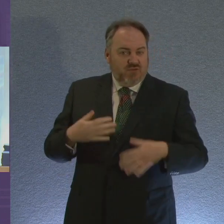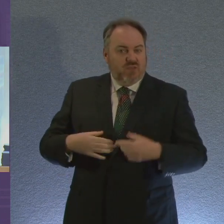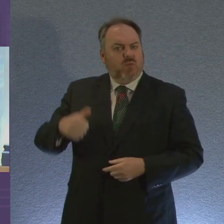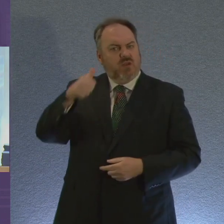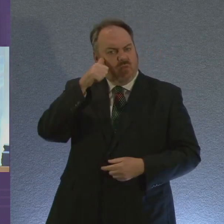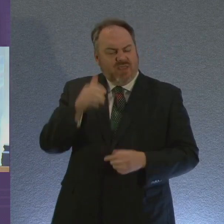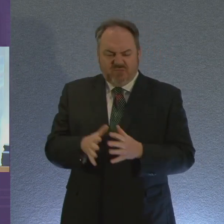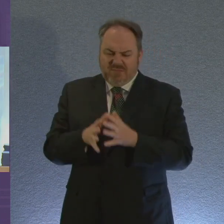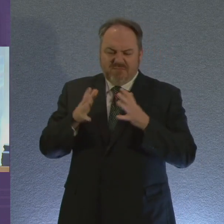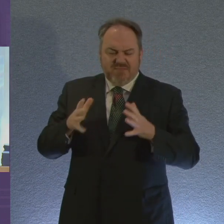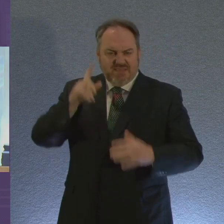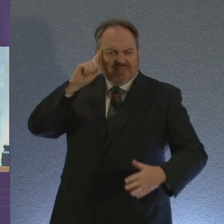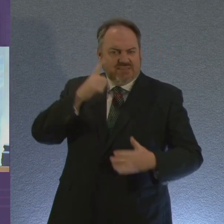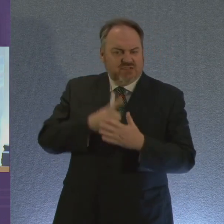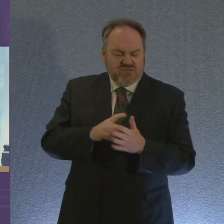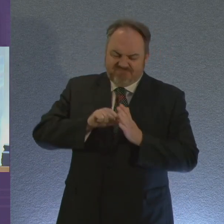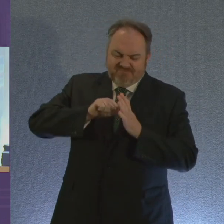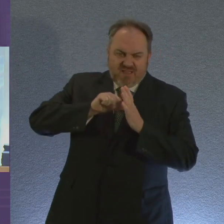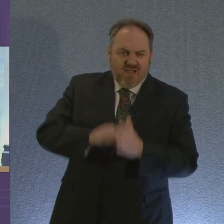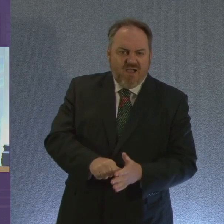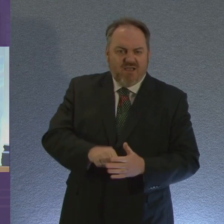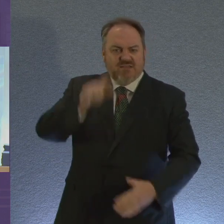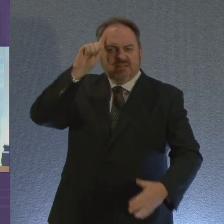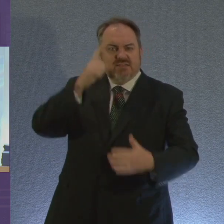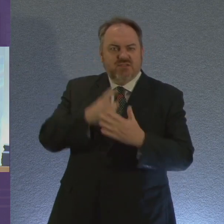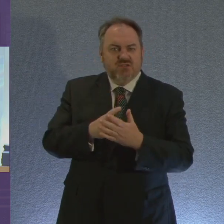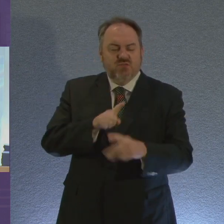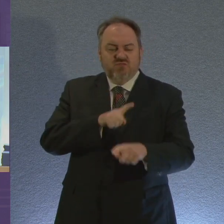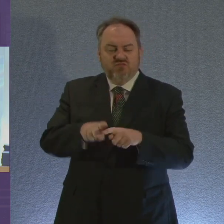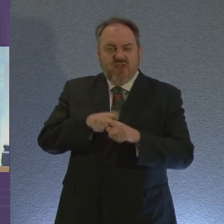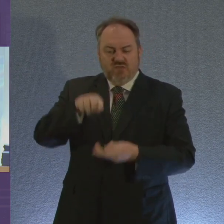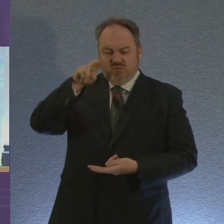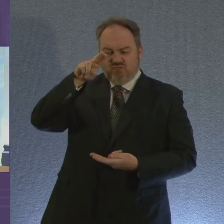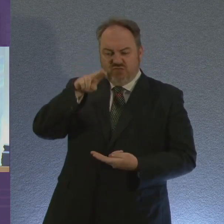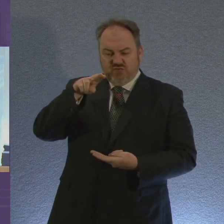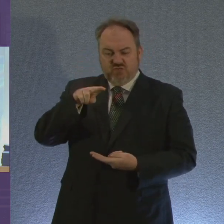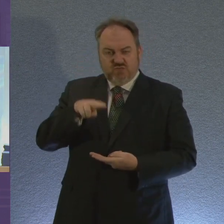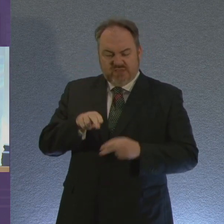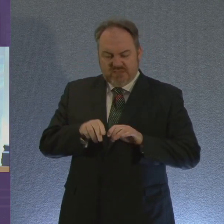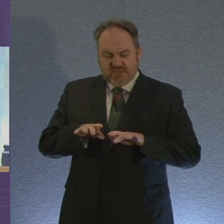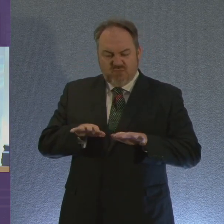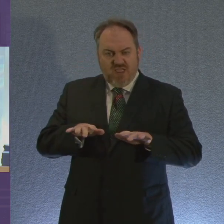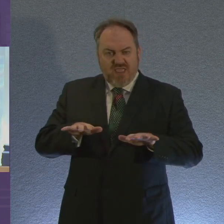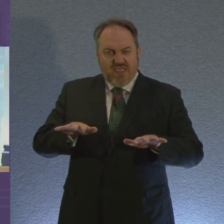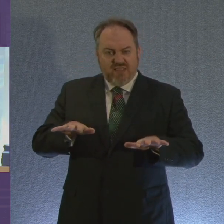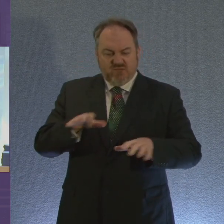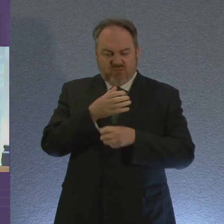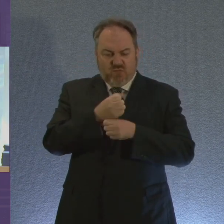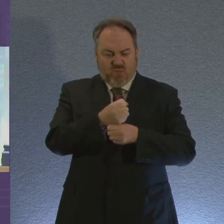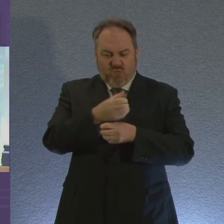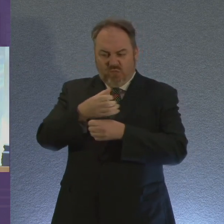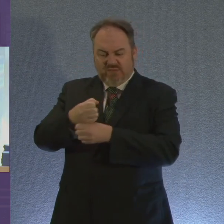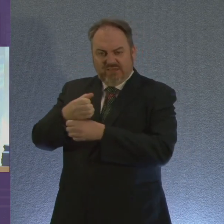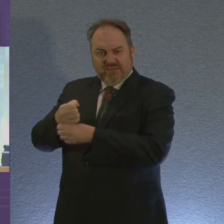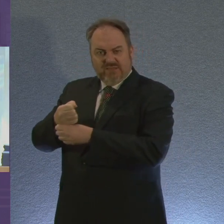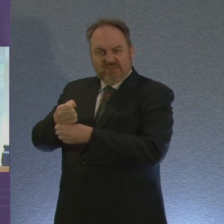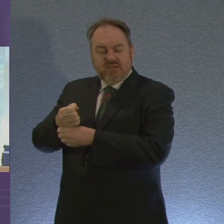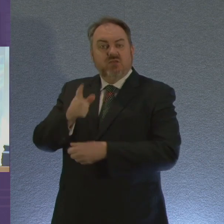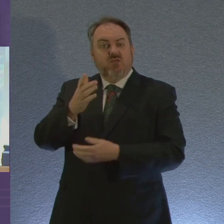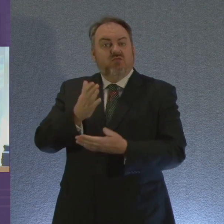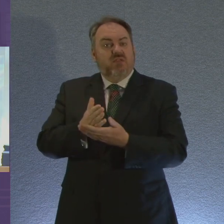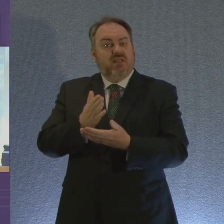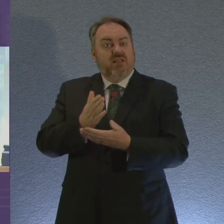steps are required to suppress the spread of the virus to save lives. Public bodies across the UK must